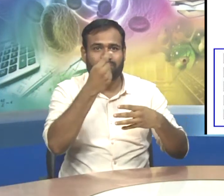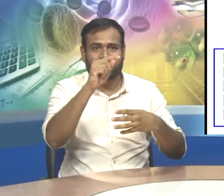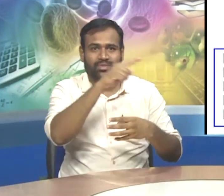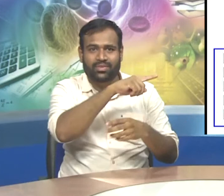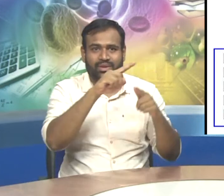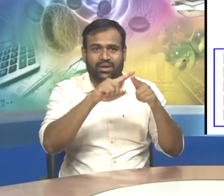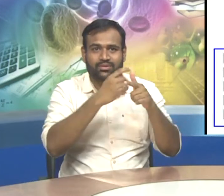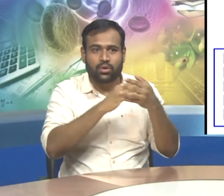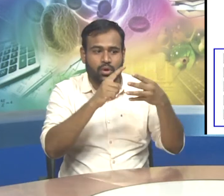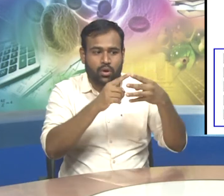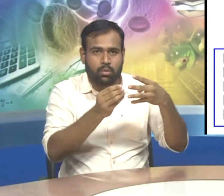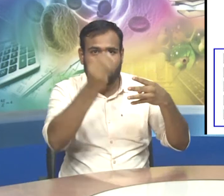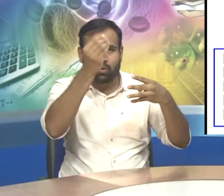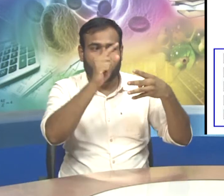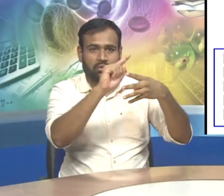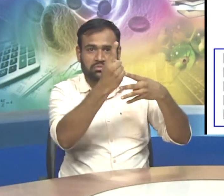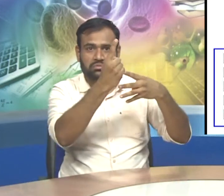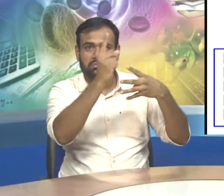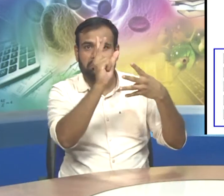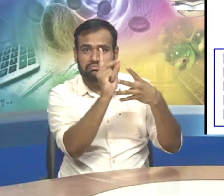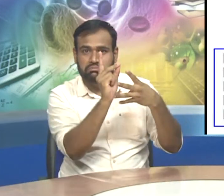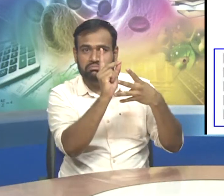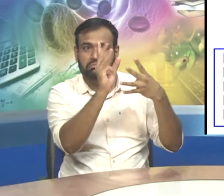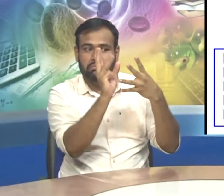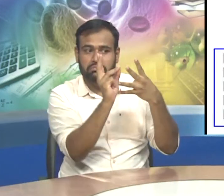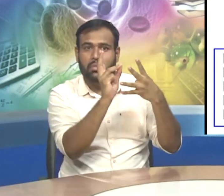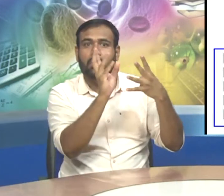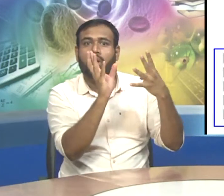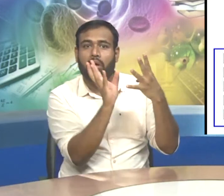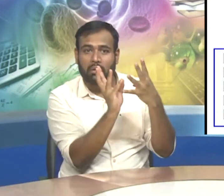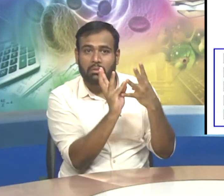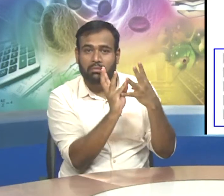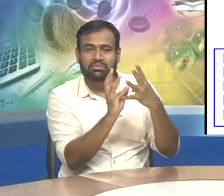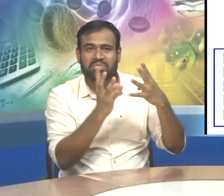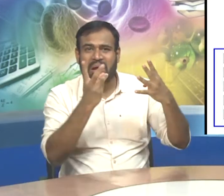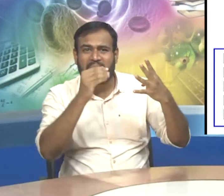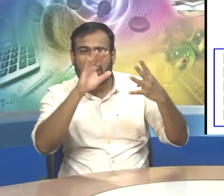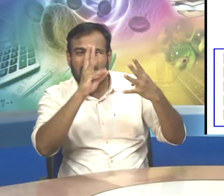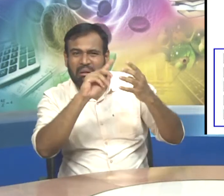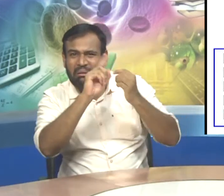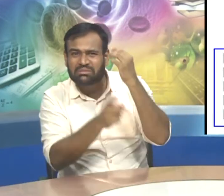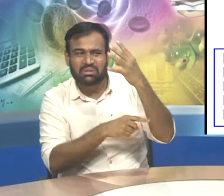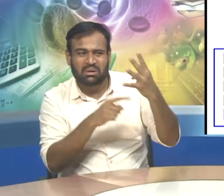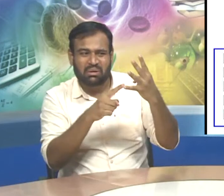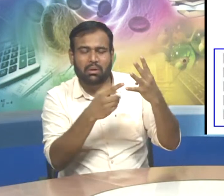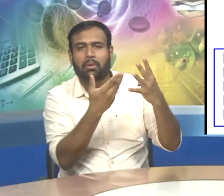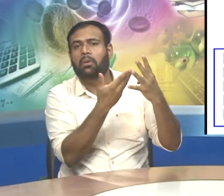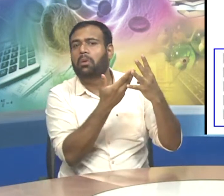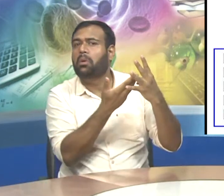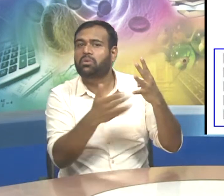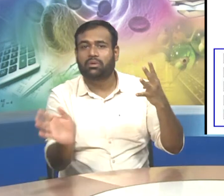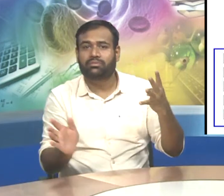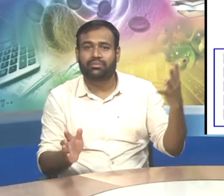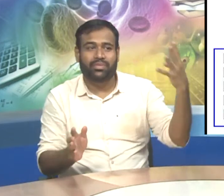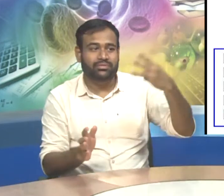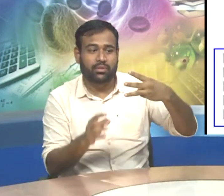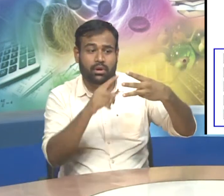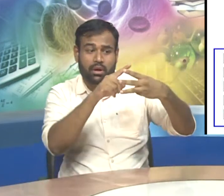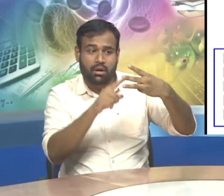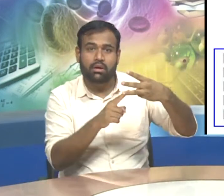member gives a rank to few of the members he or she wants to